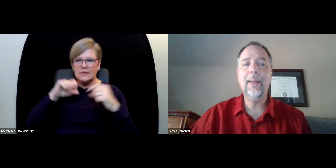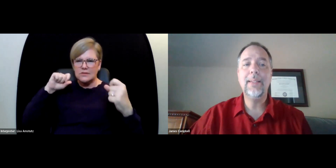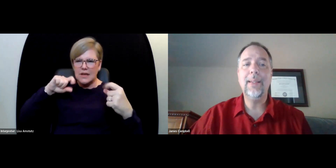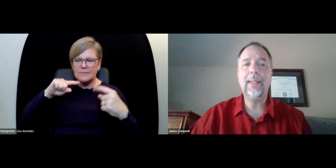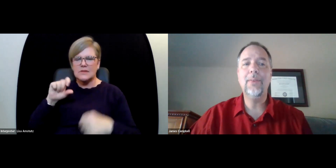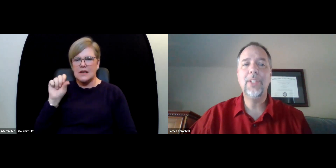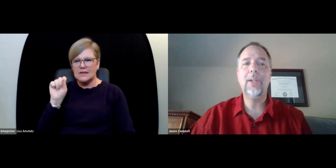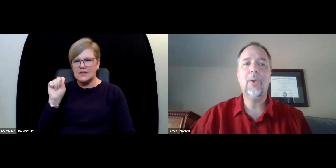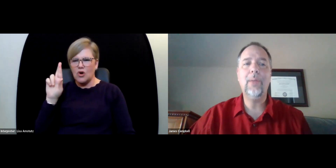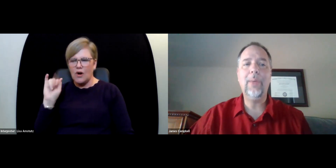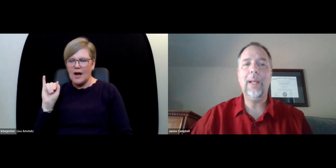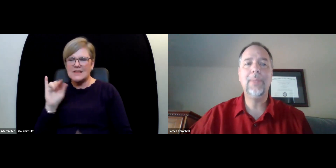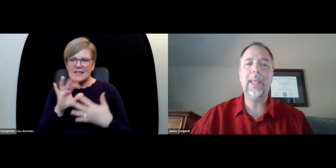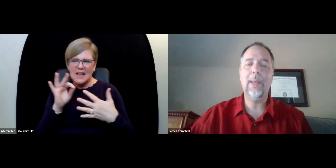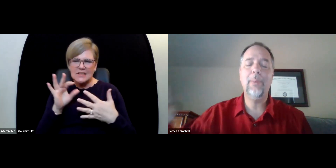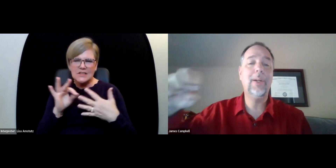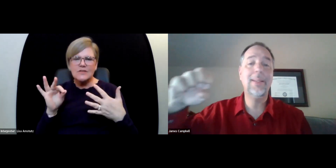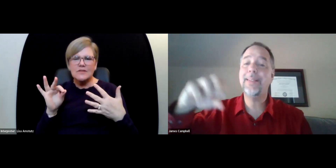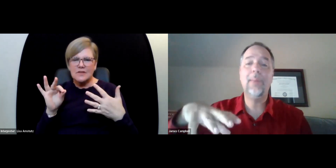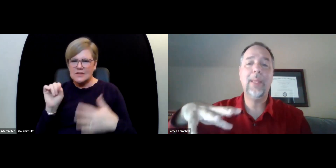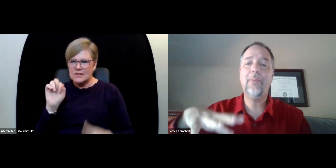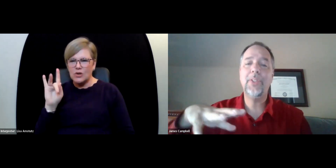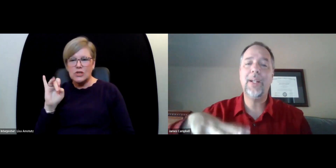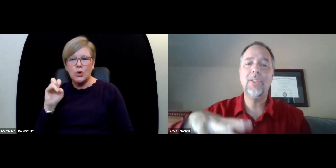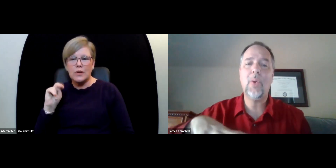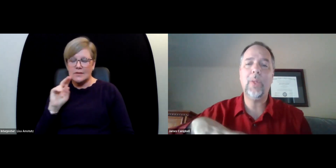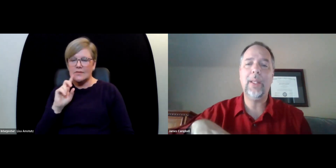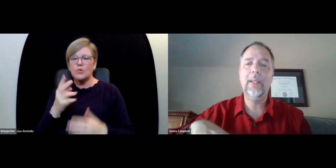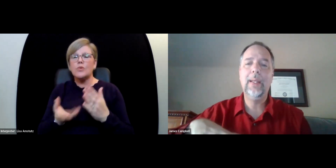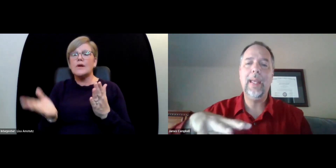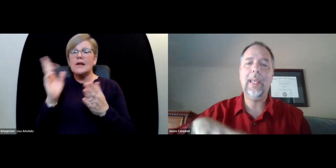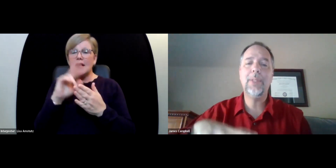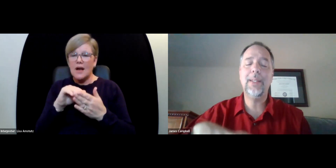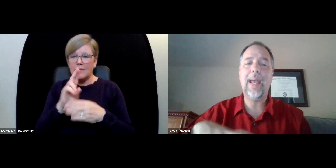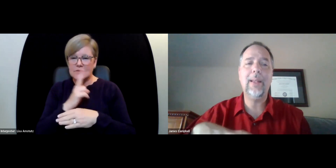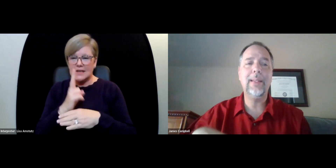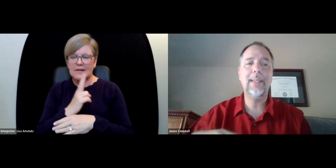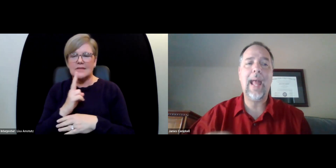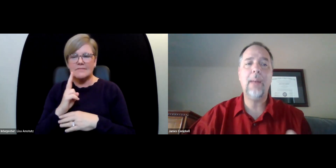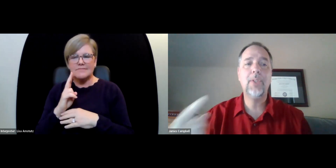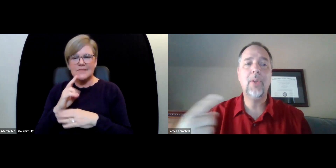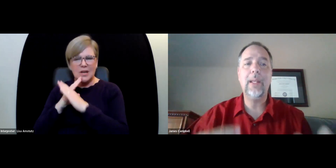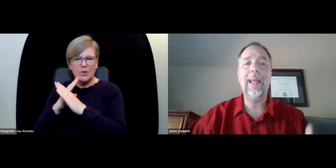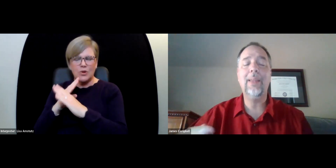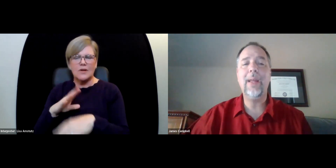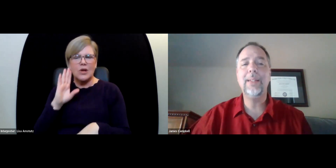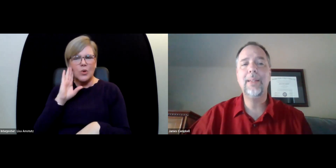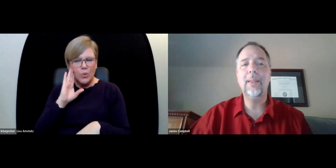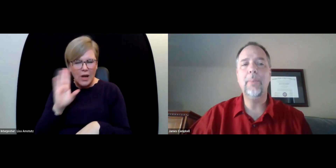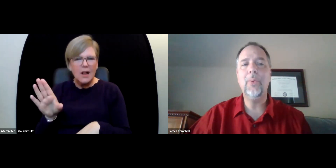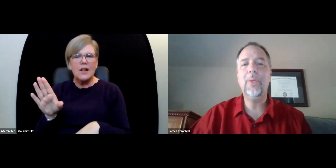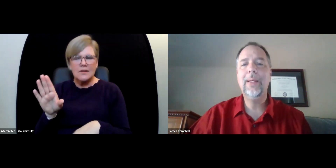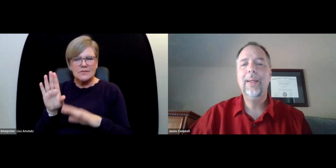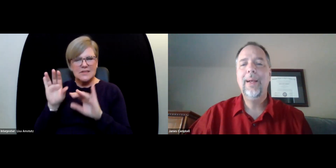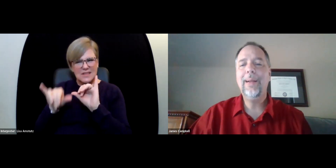SSRI, a selective serotonin reuptake inhibitor, does the same thing for serotonin. It keeps it down in the synapse so that it elevates